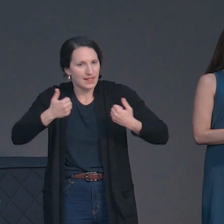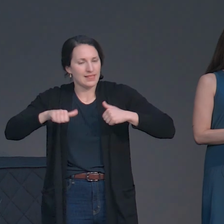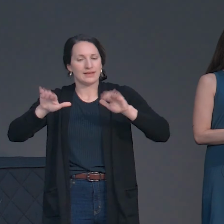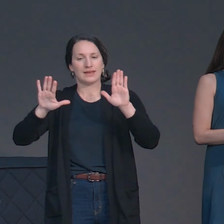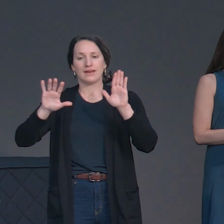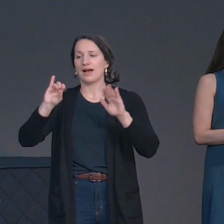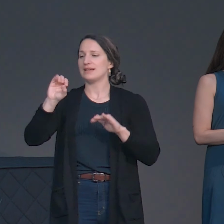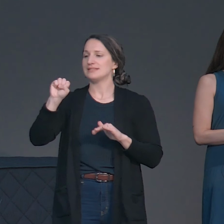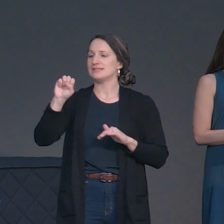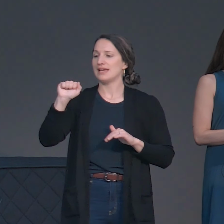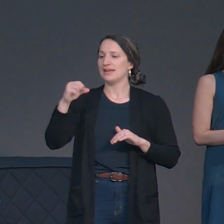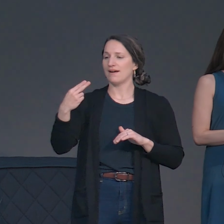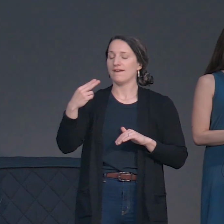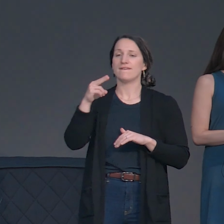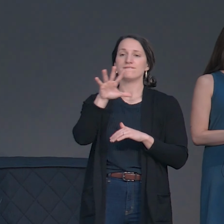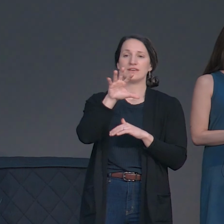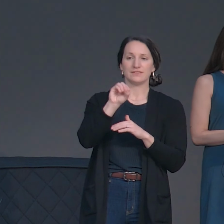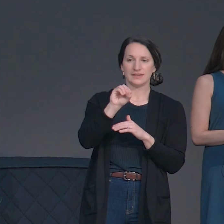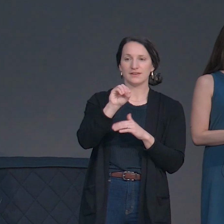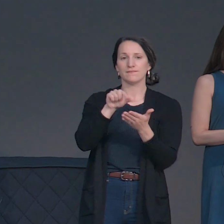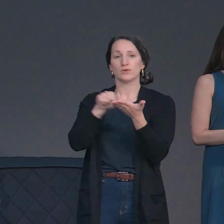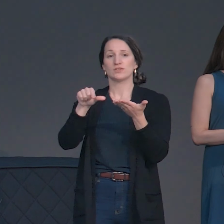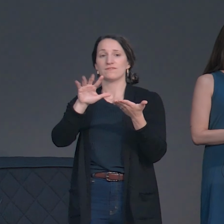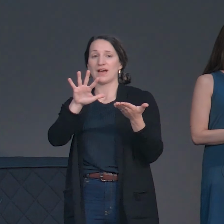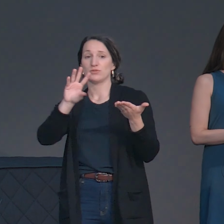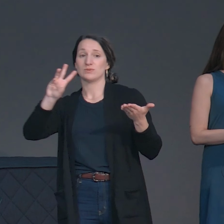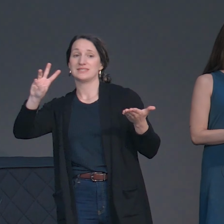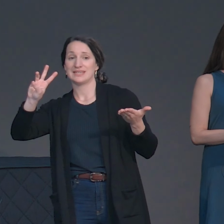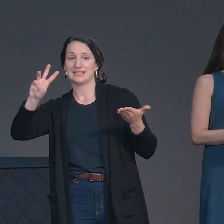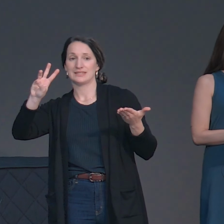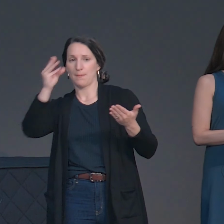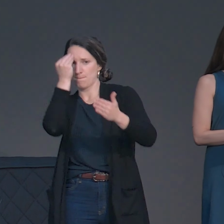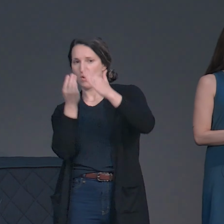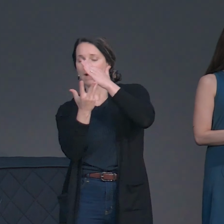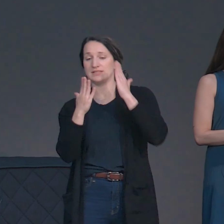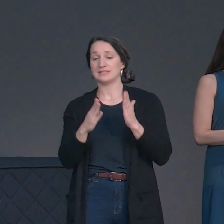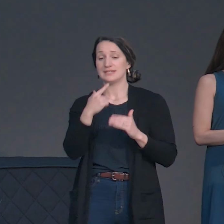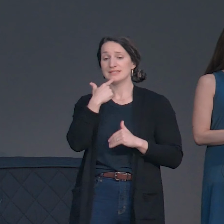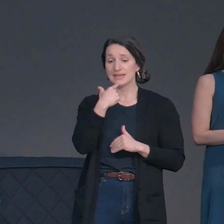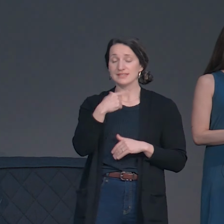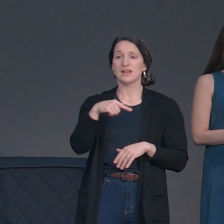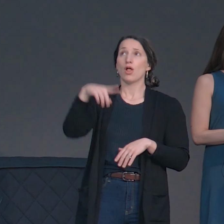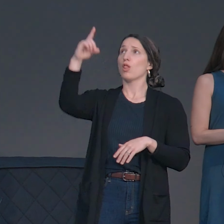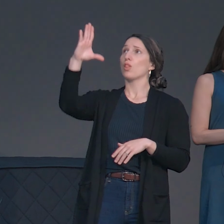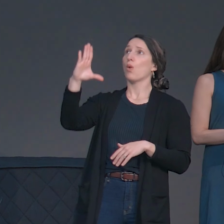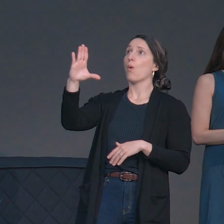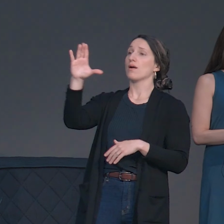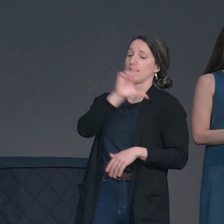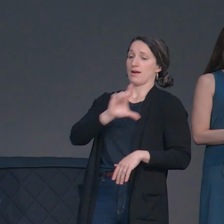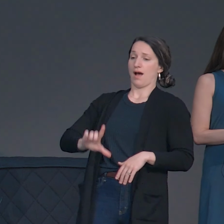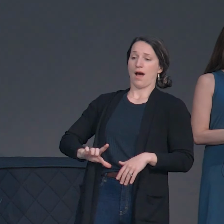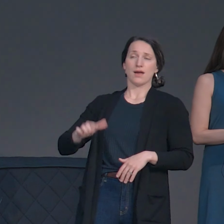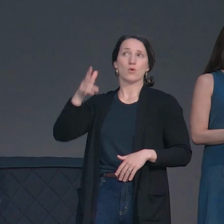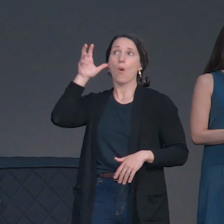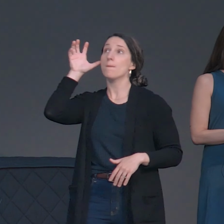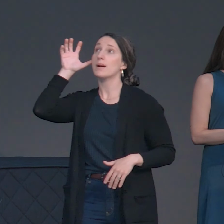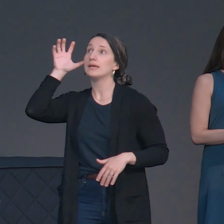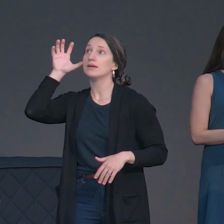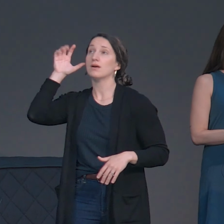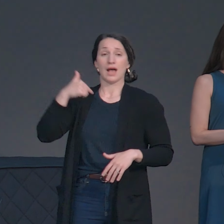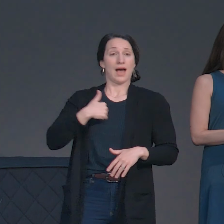50, verses 5 through 6, the prophesied Messiah says, the Lord God has opened my ear. I was not